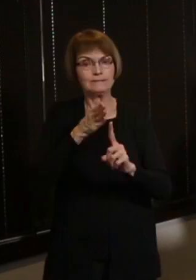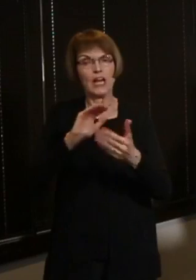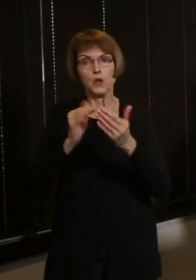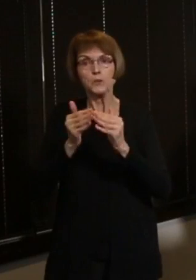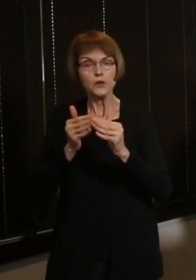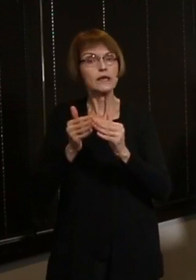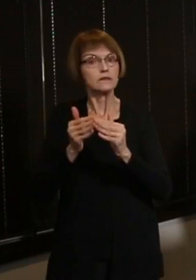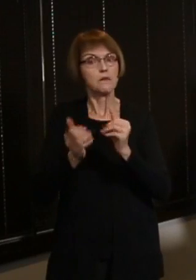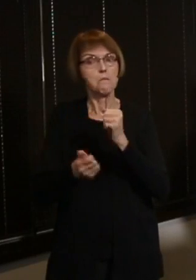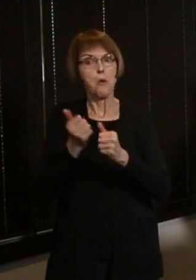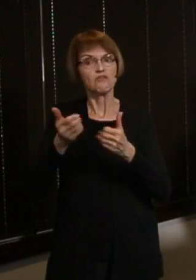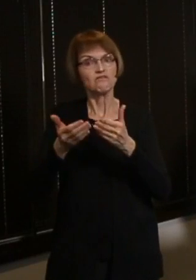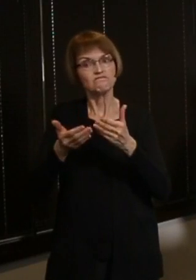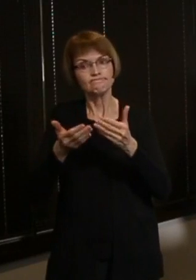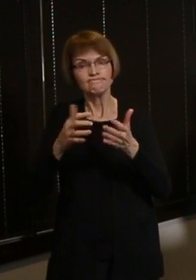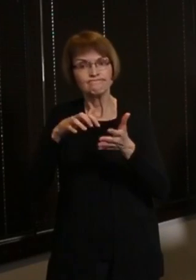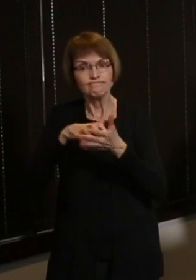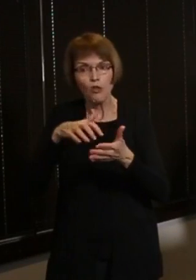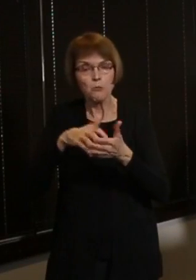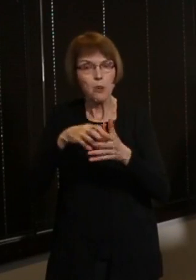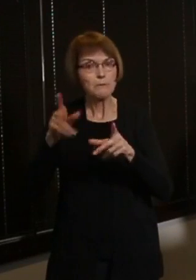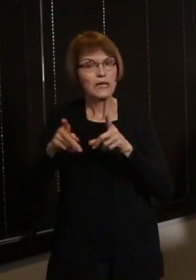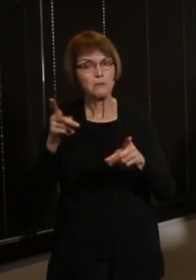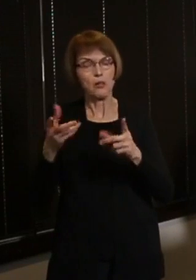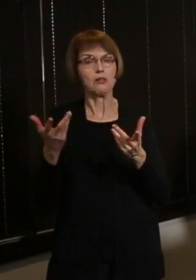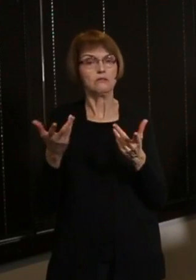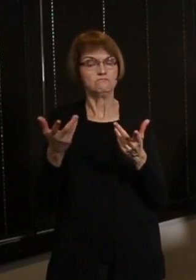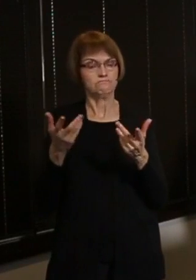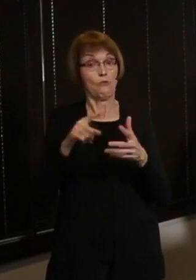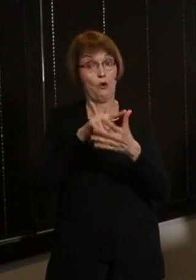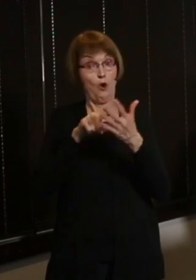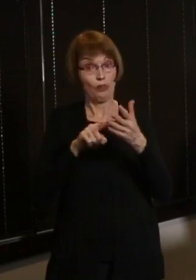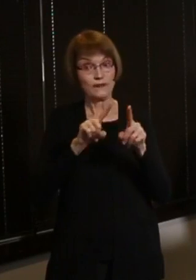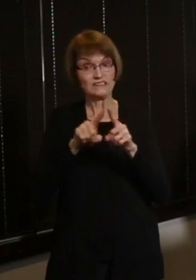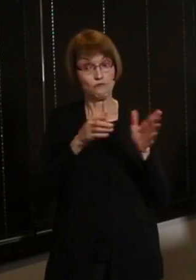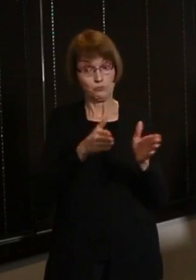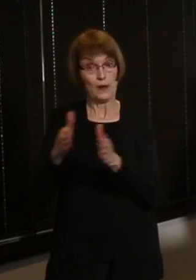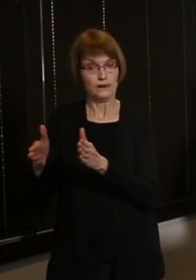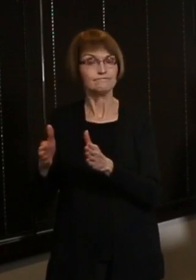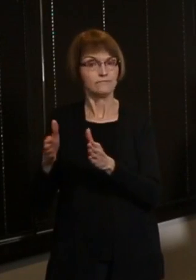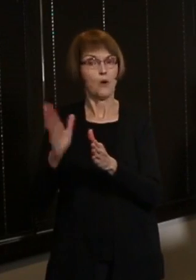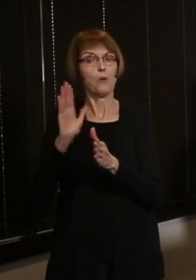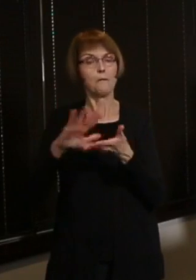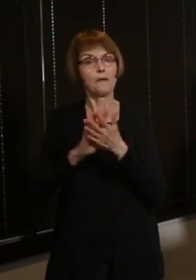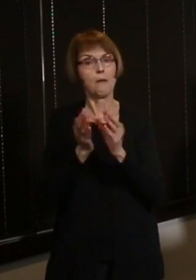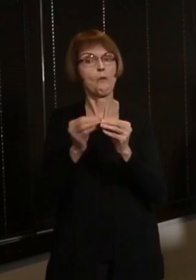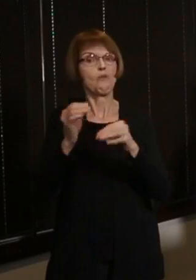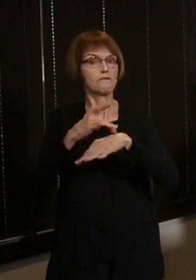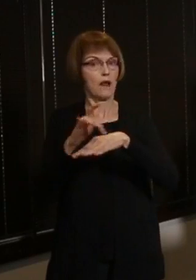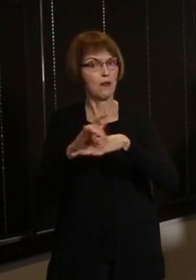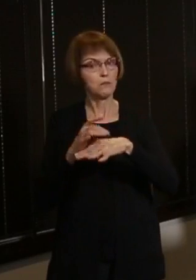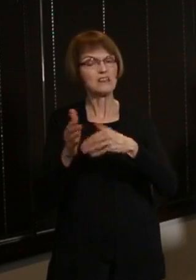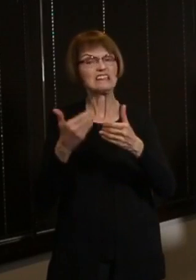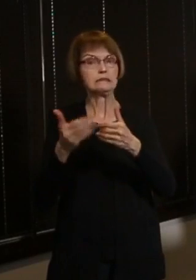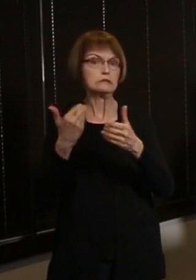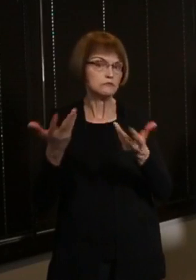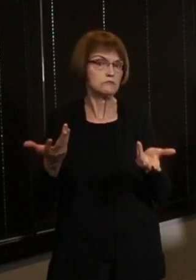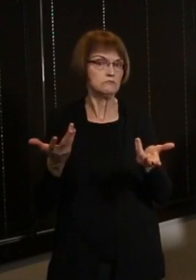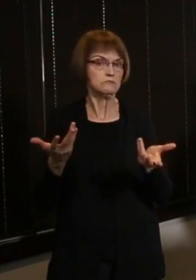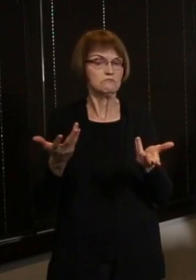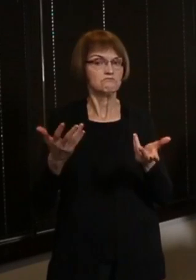vulnerable communities, all of those different avenues I think are going to become more and more available as time goes